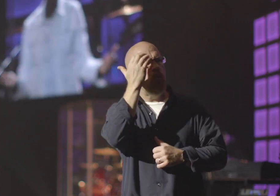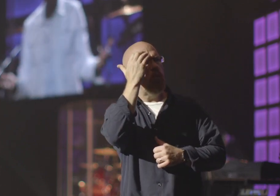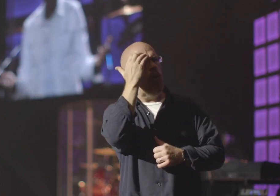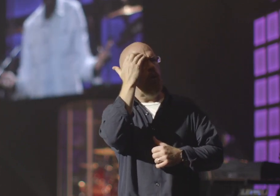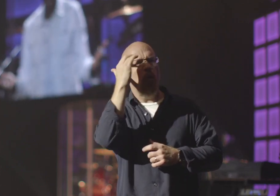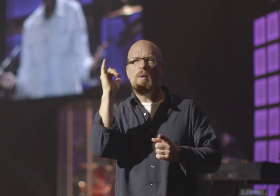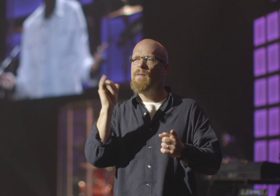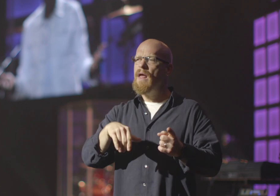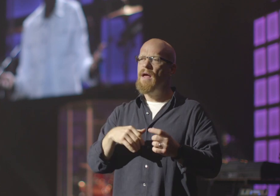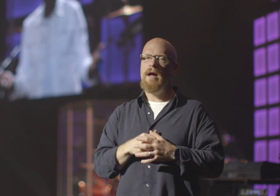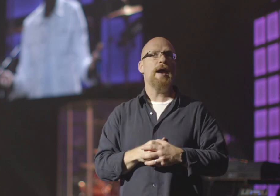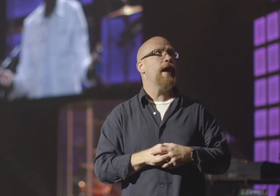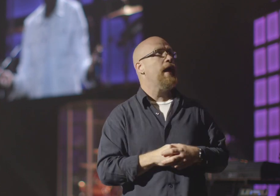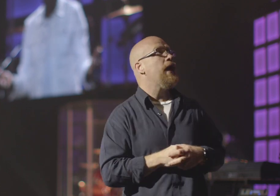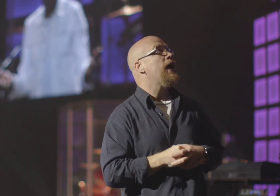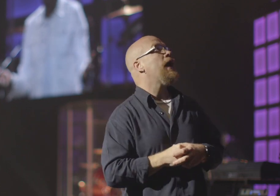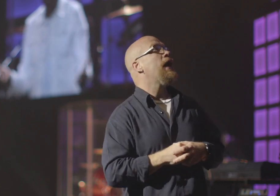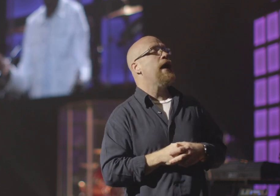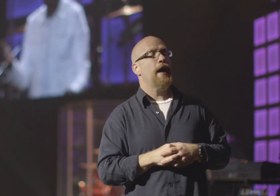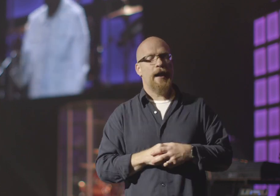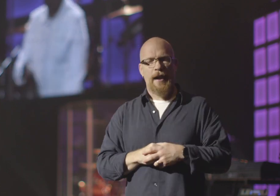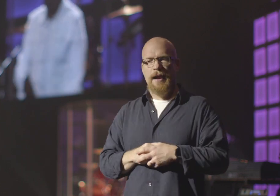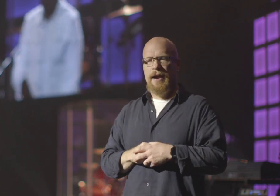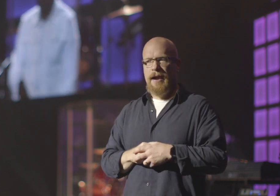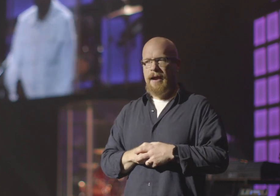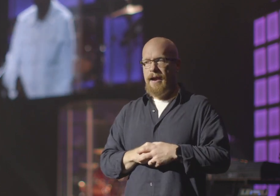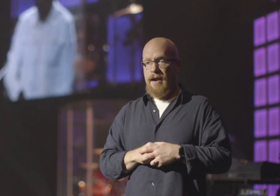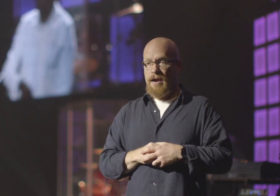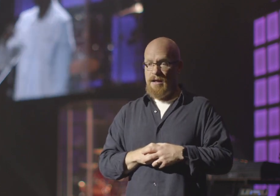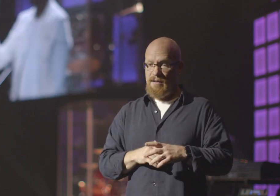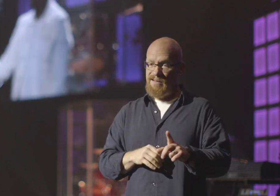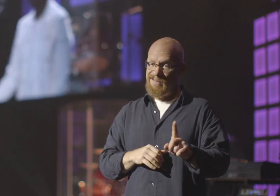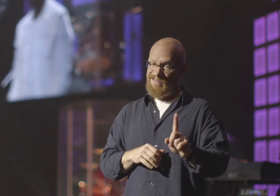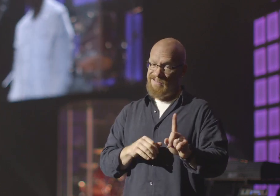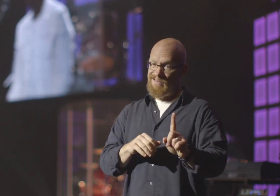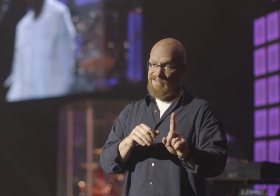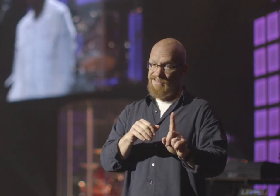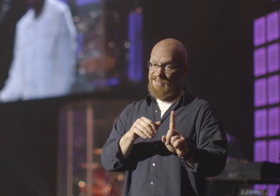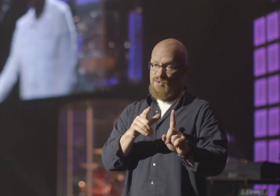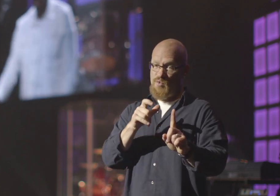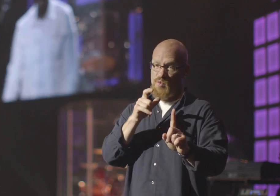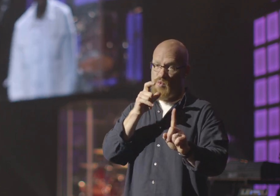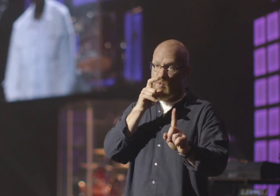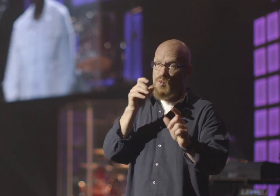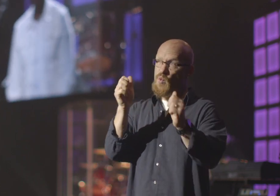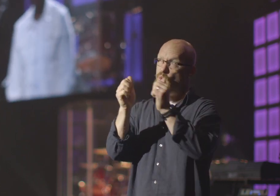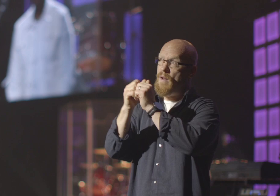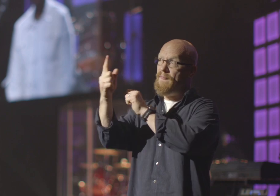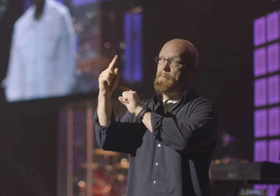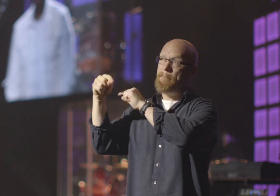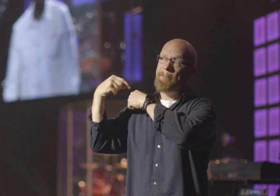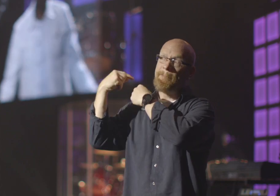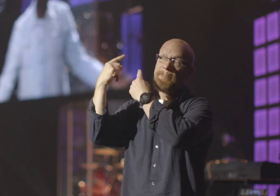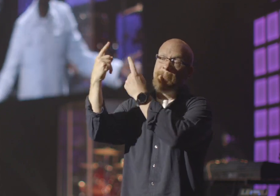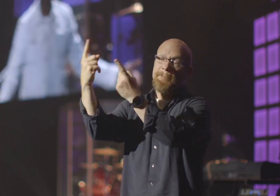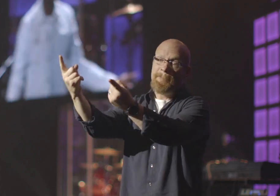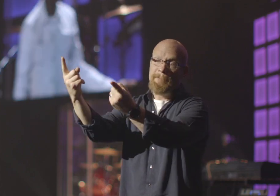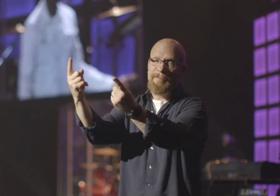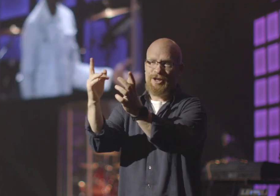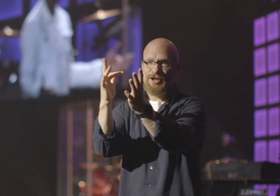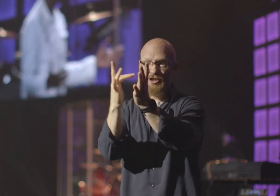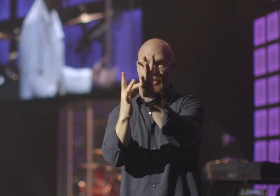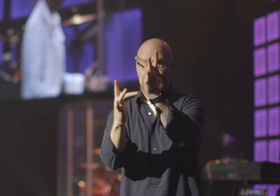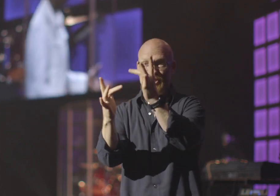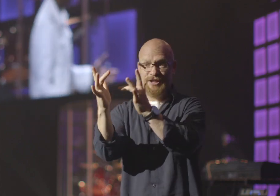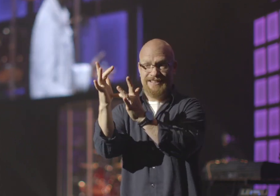how, what is God, would be the person who was with the Father in the beginning. So Jesus Christ